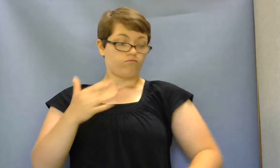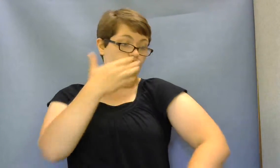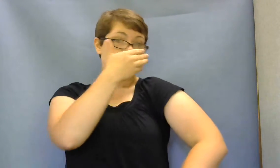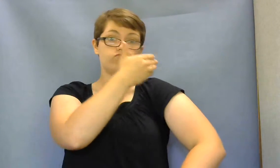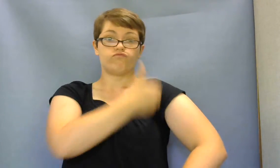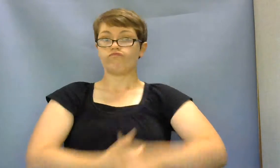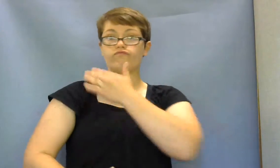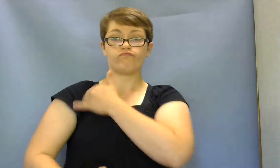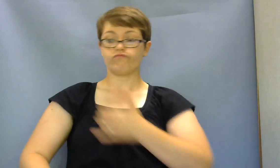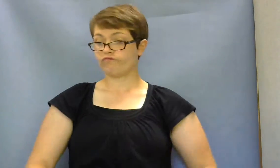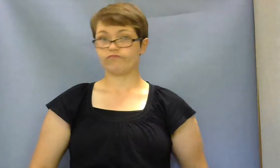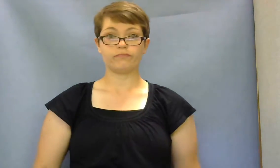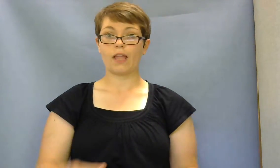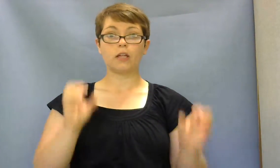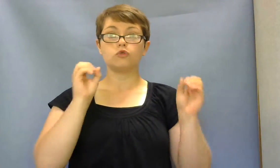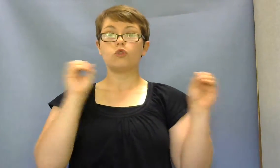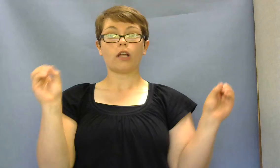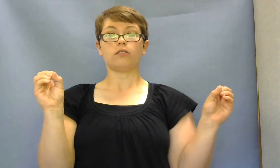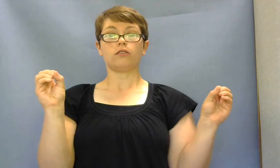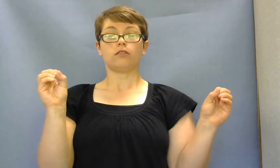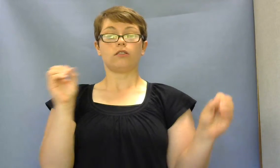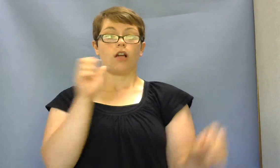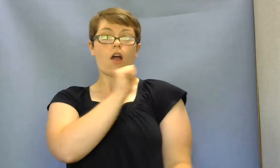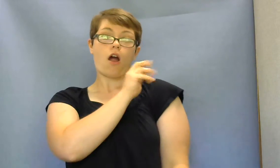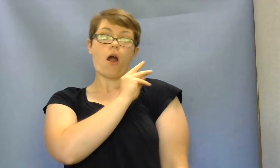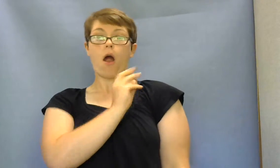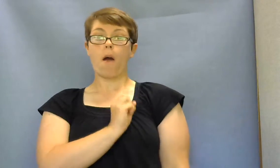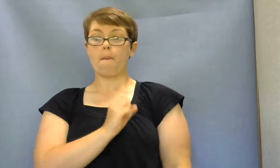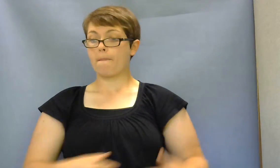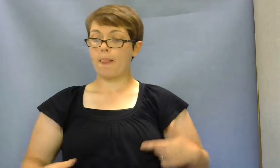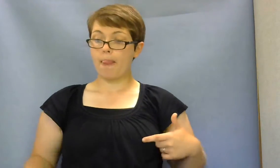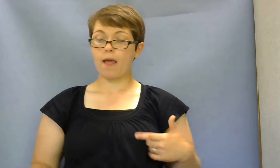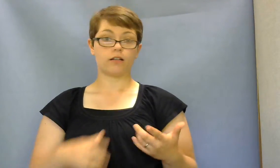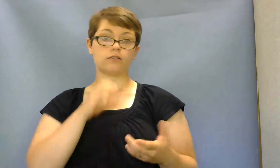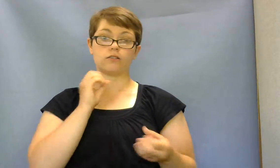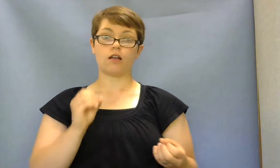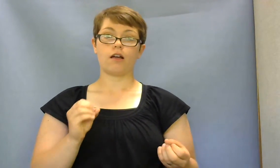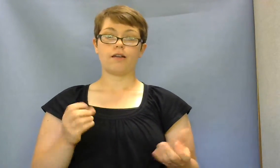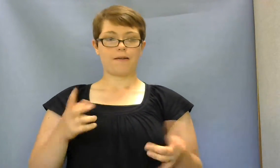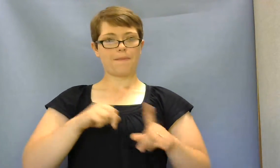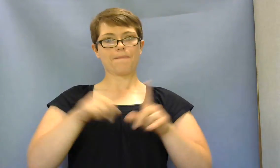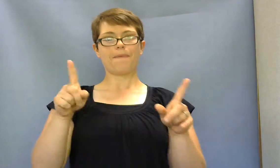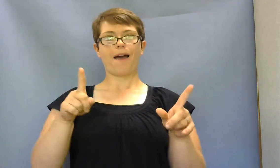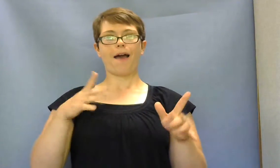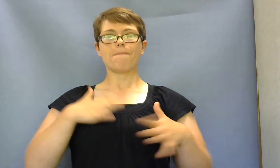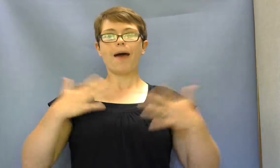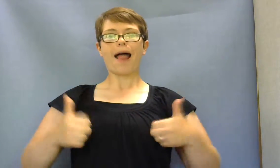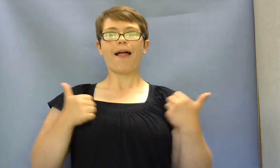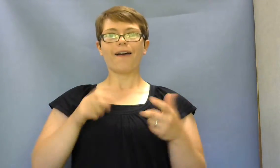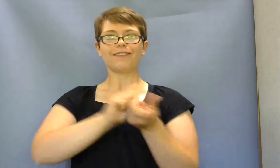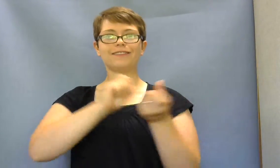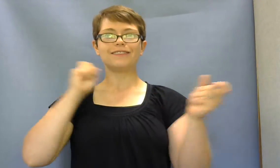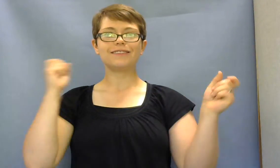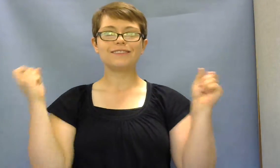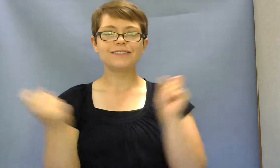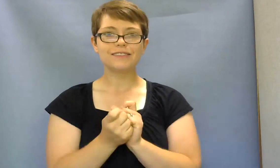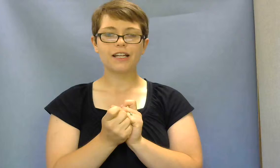For me, I was looking for hope and happiness. I couldn't see it for many years. In fact, if this side of the table represents